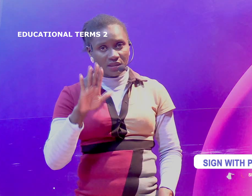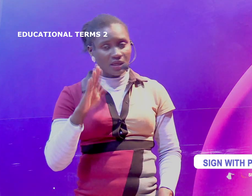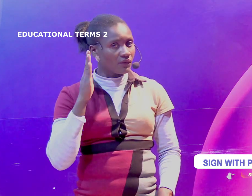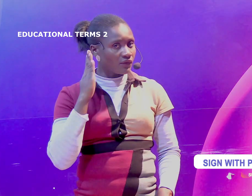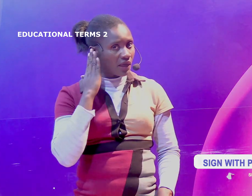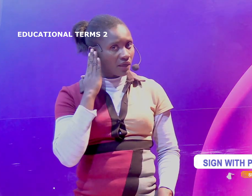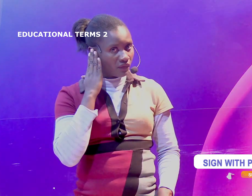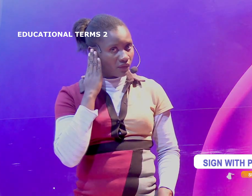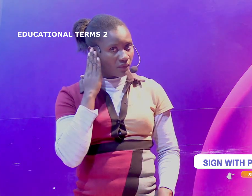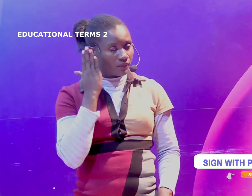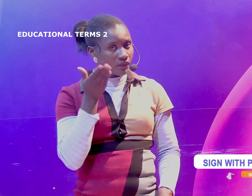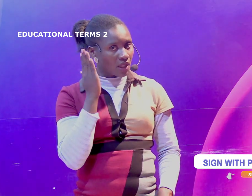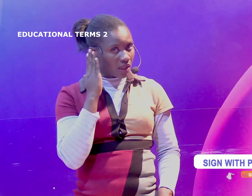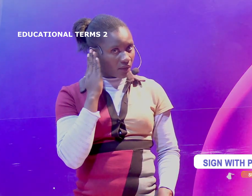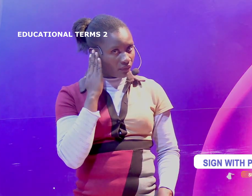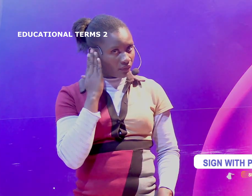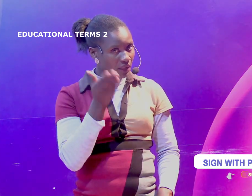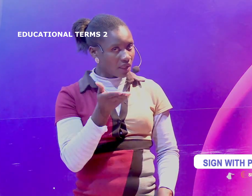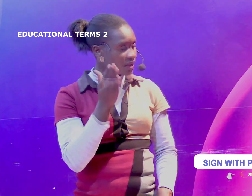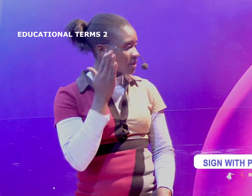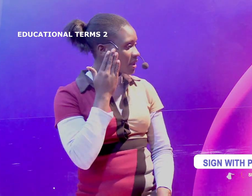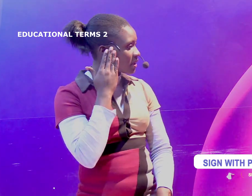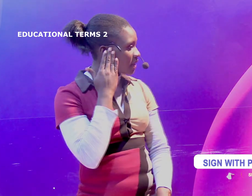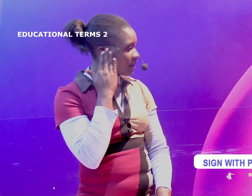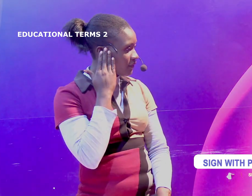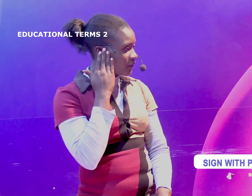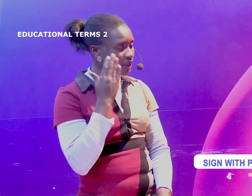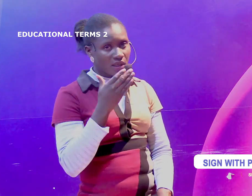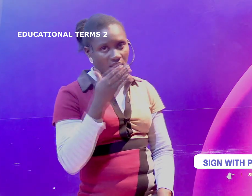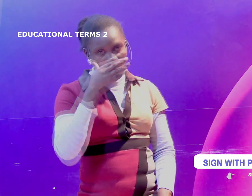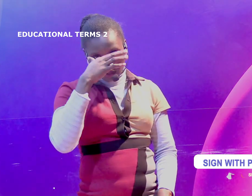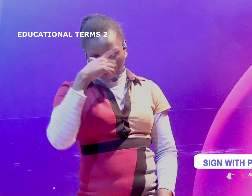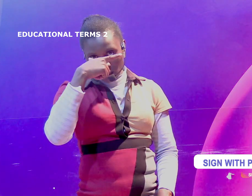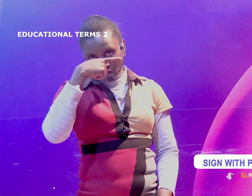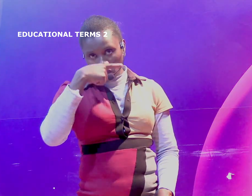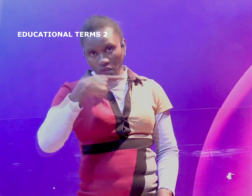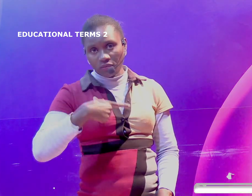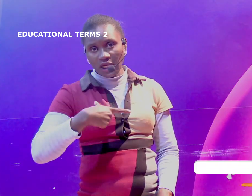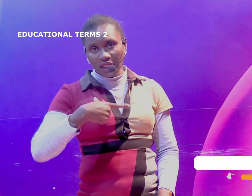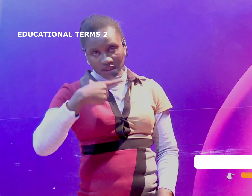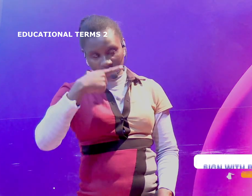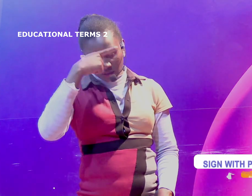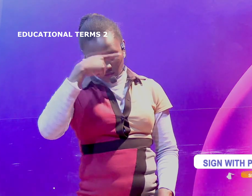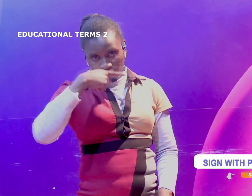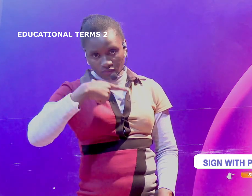for deaf, deaf, like this, deaf. And then sign for blind,